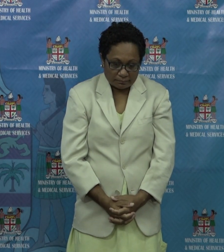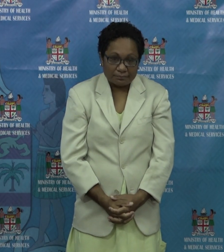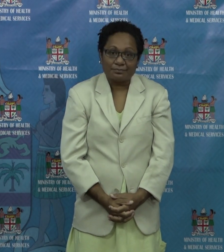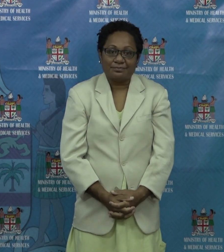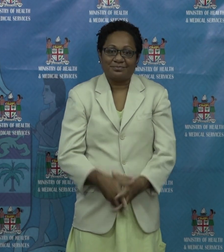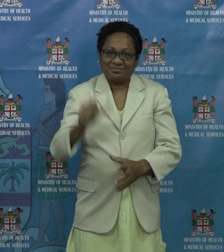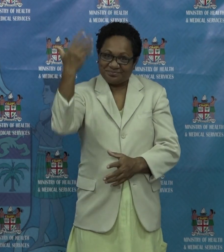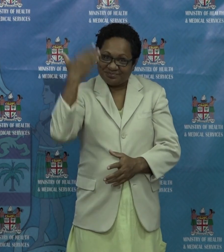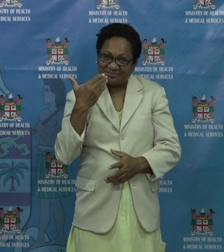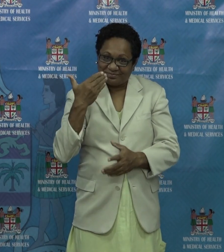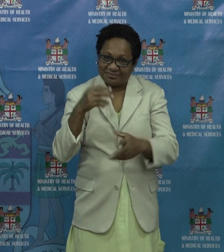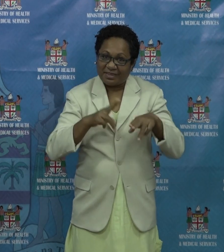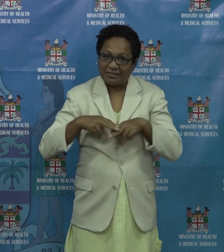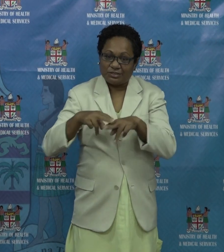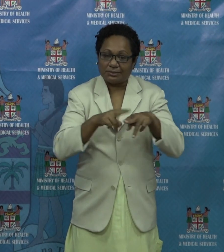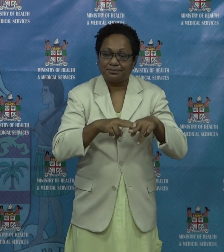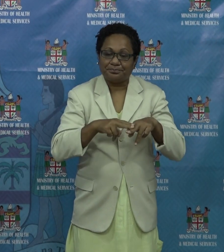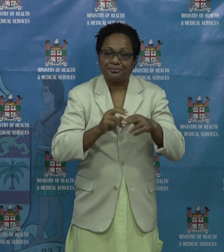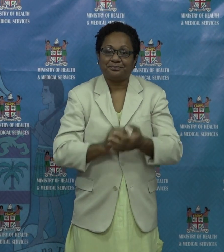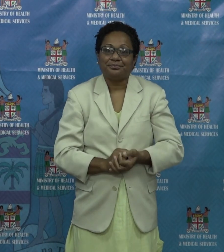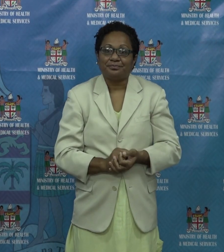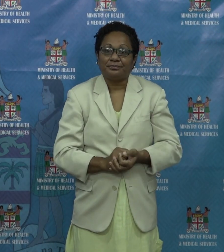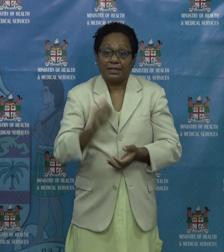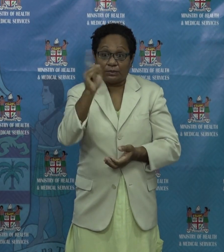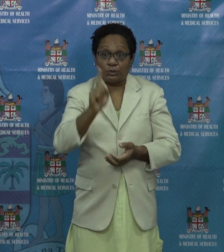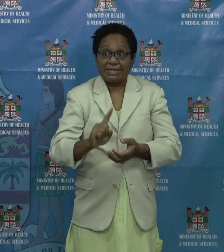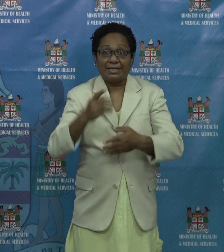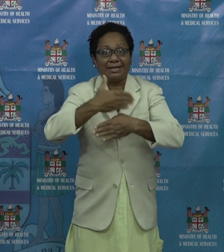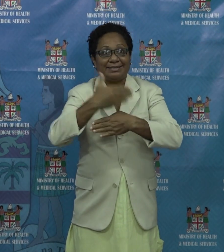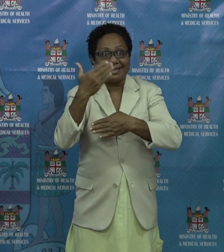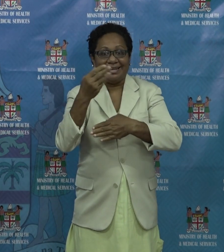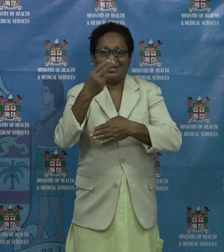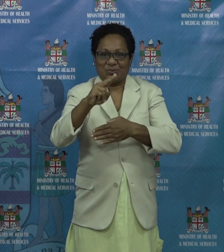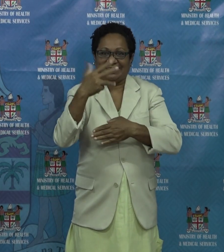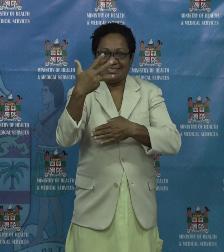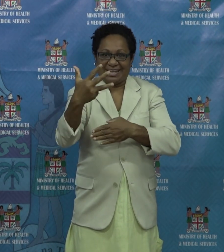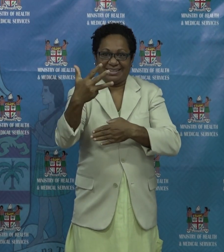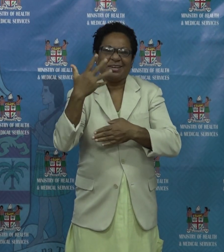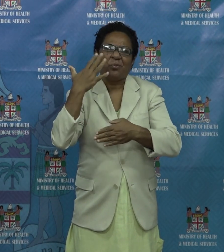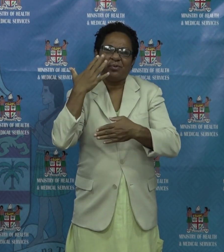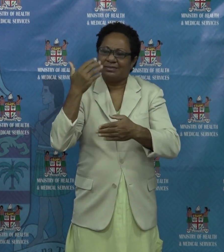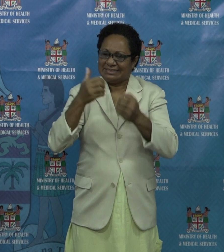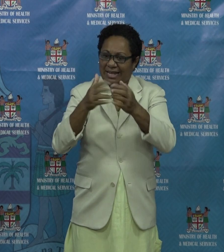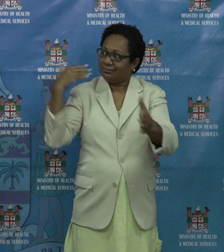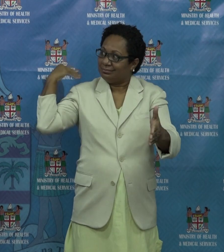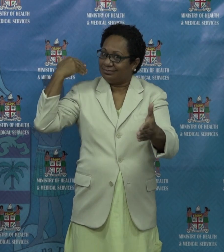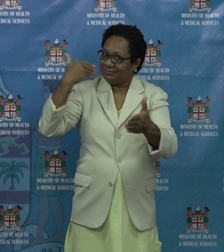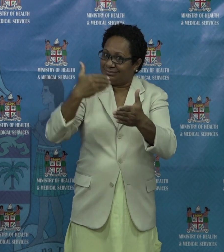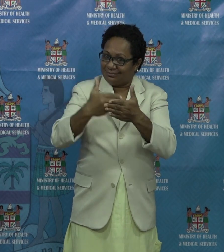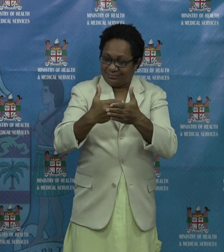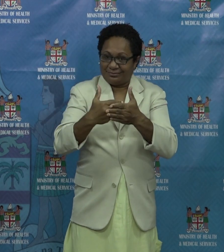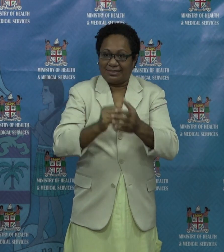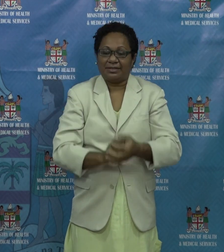Good evening. So today is day 29 of the current outbreak, but the